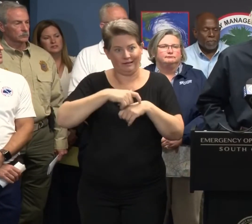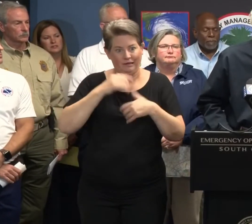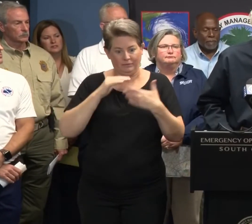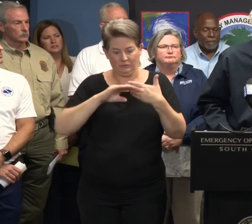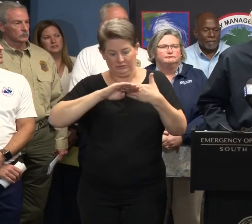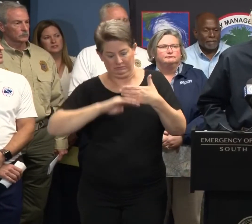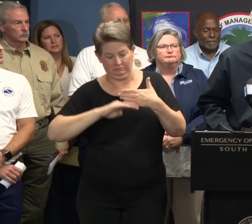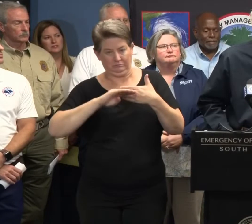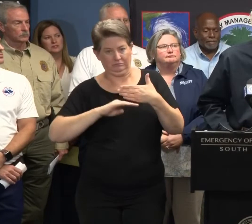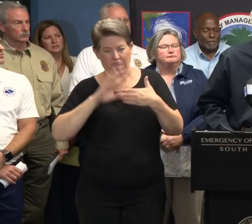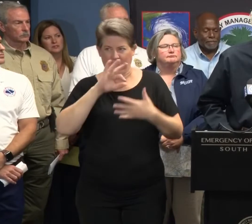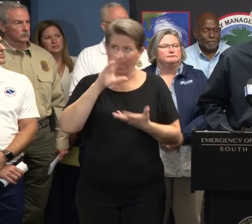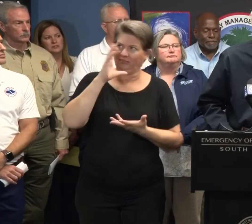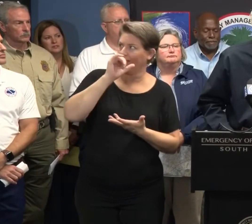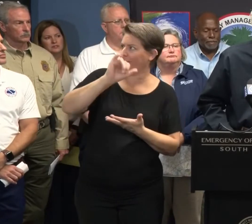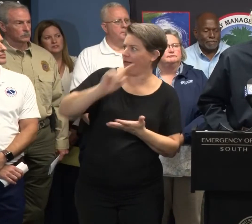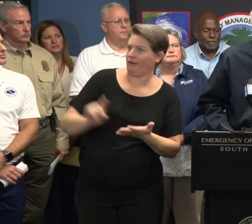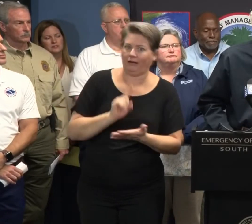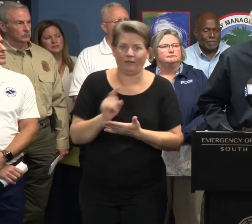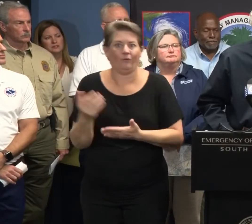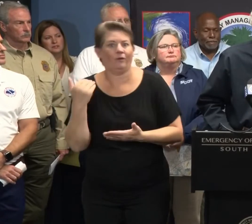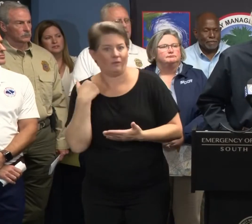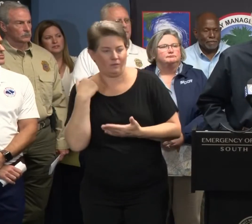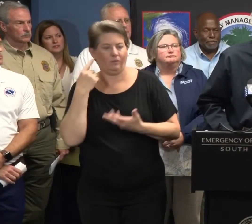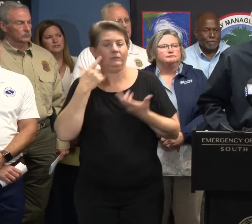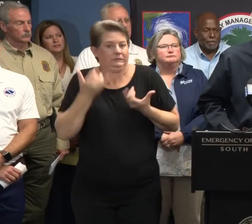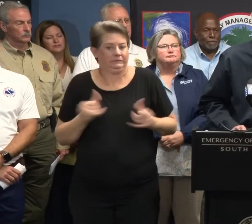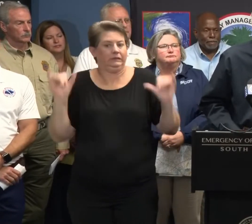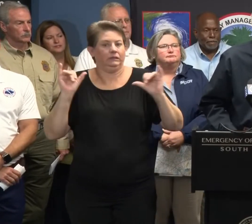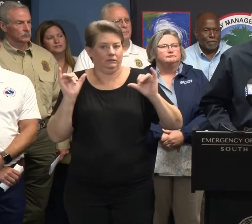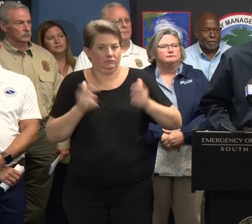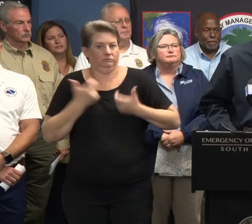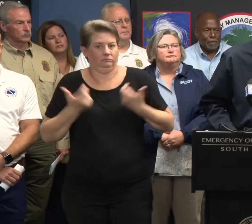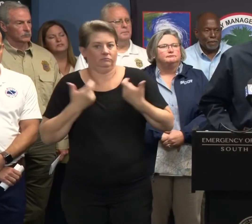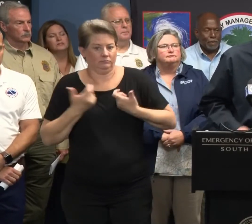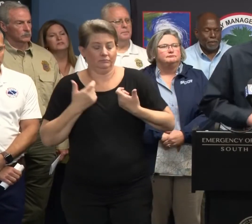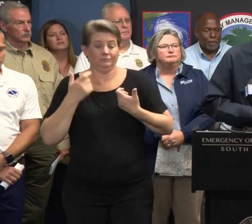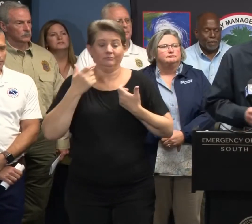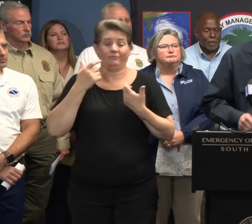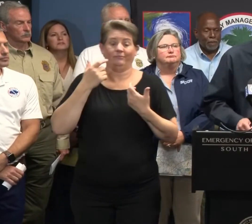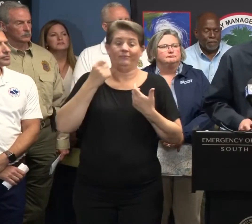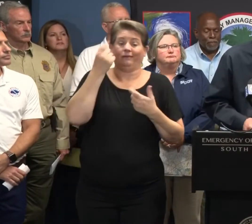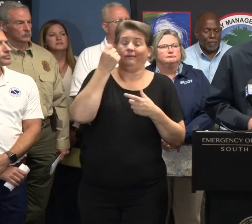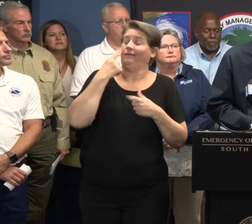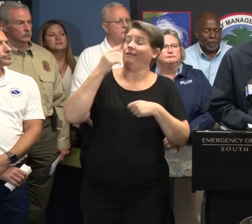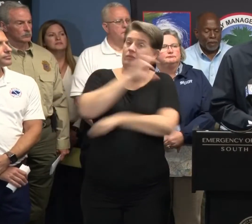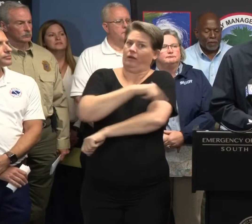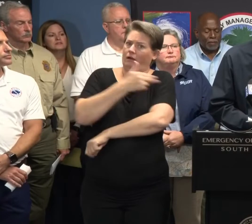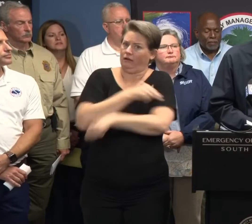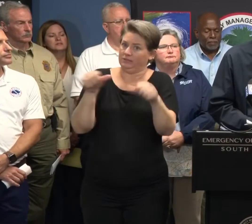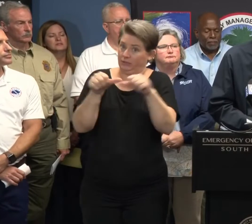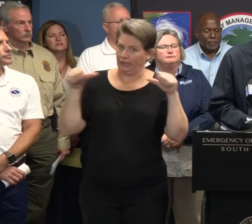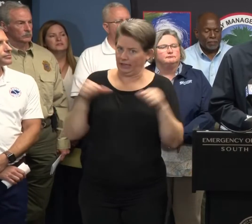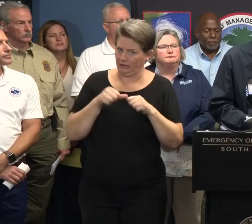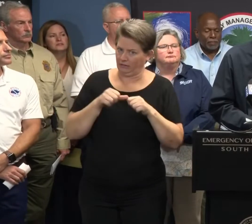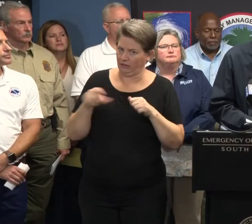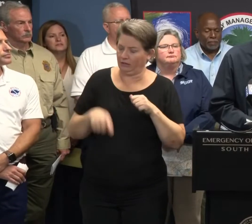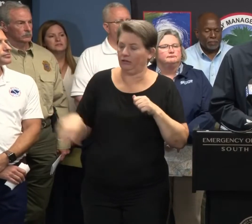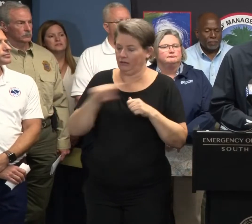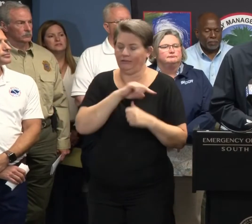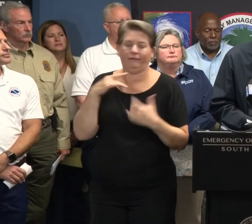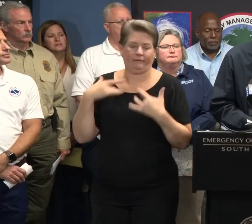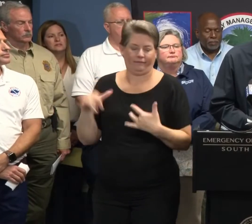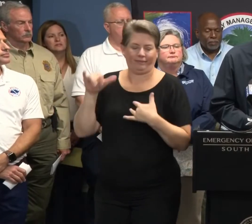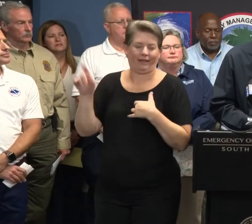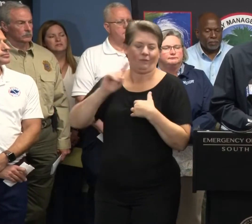spoke to him about an hour ago, I guess, in the hospital district, which usually flood. Whenever there's flooding, it seems